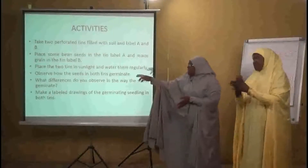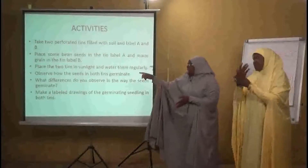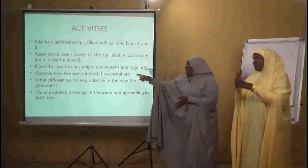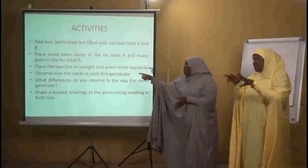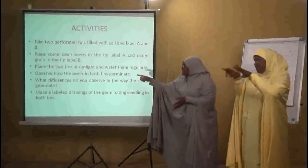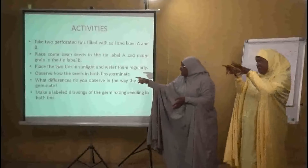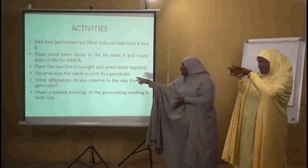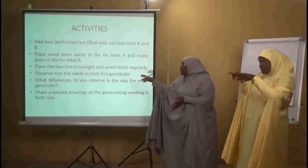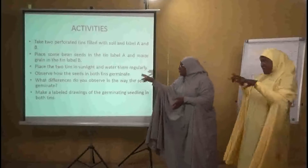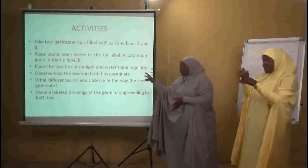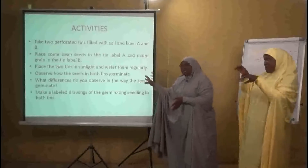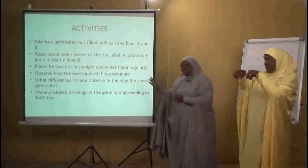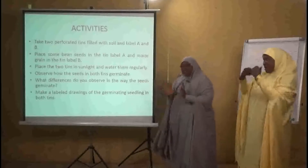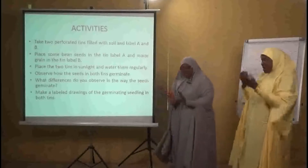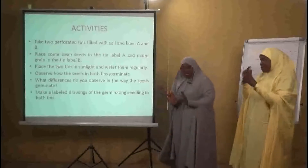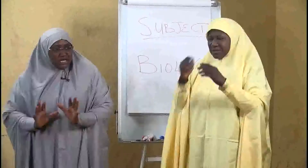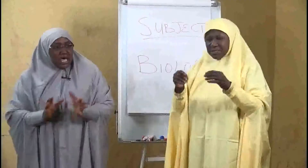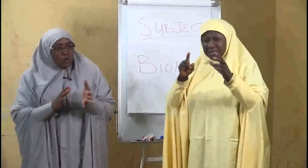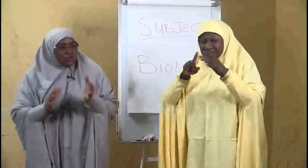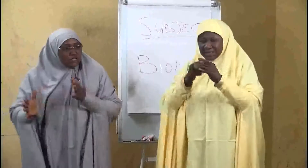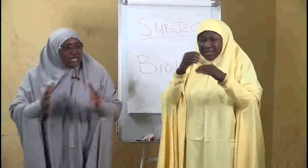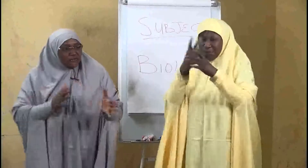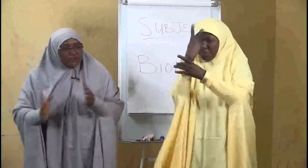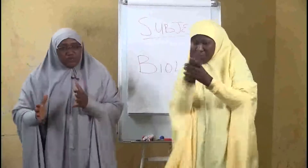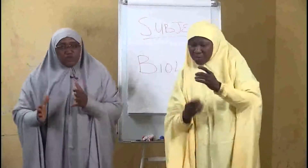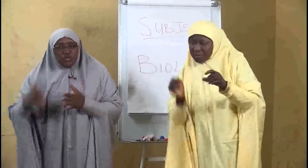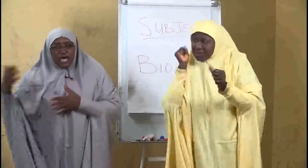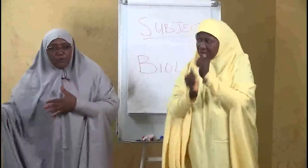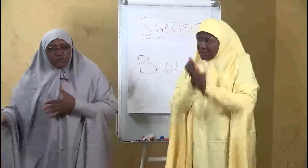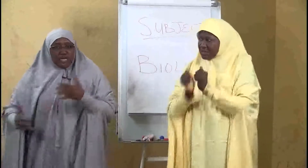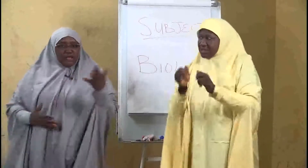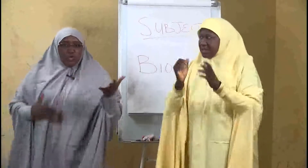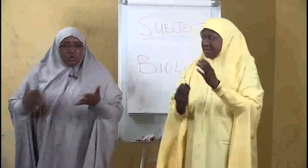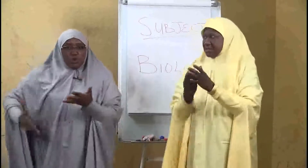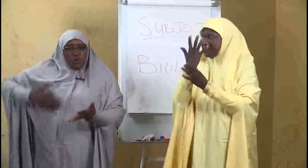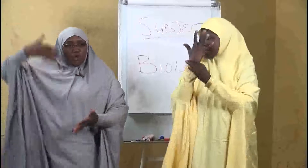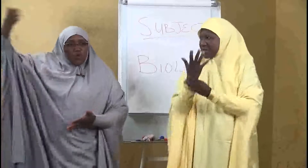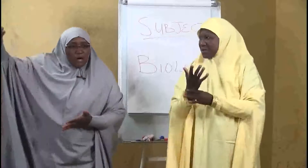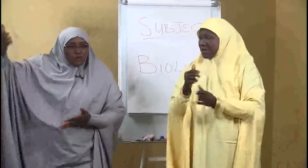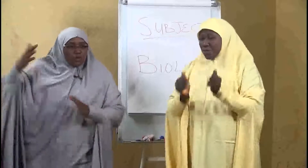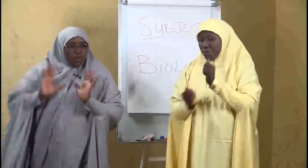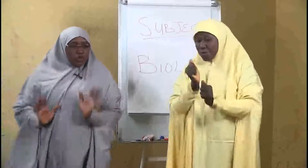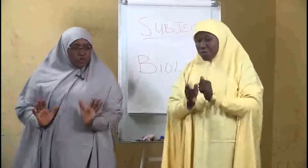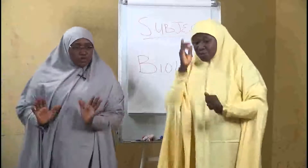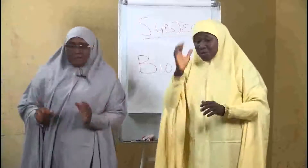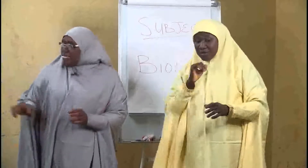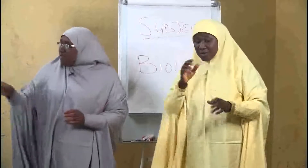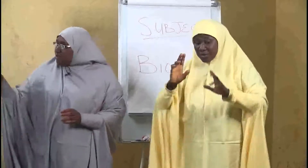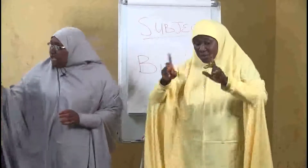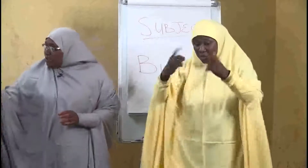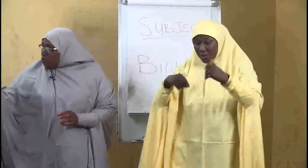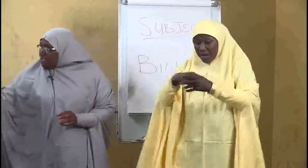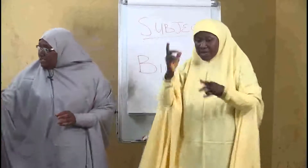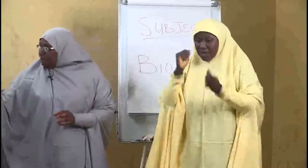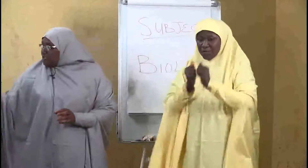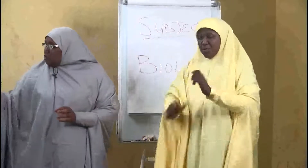observe how the seed in both things germinate. I want you to get a difference between hypogeal, which one will come out, which one will not.